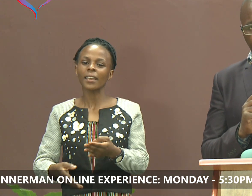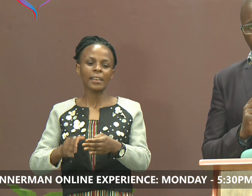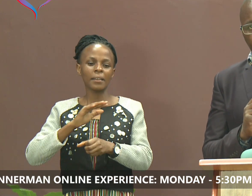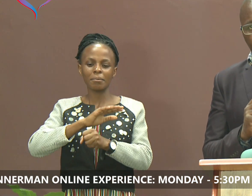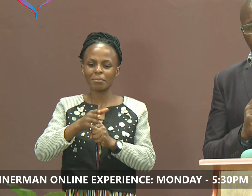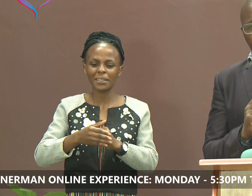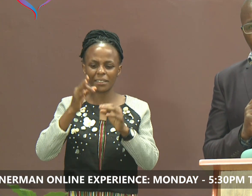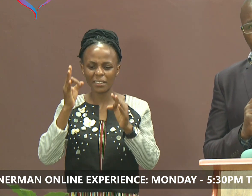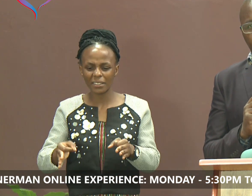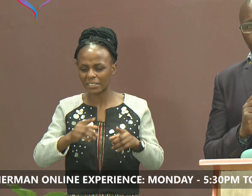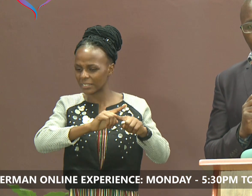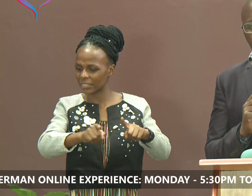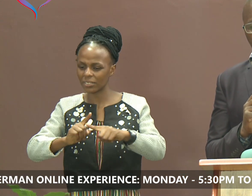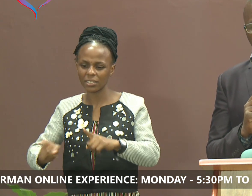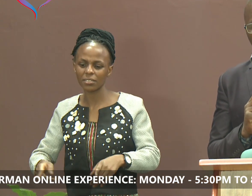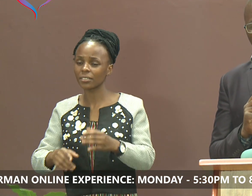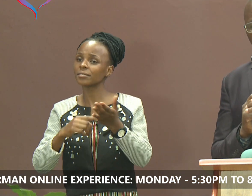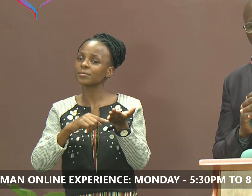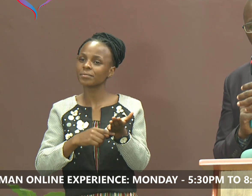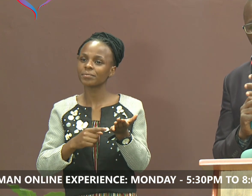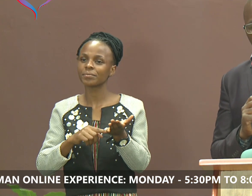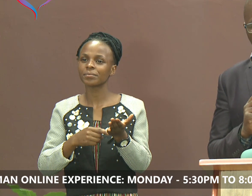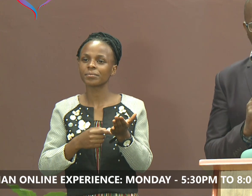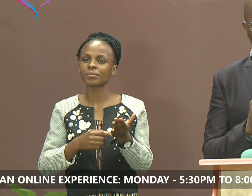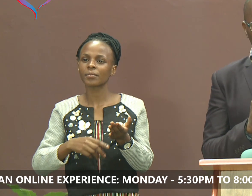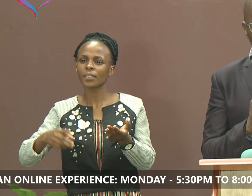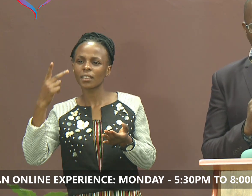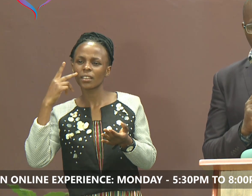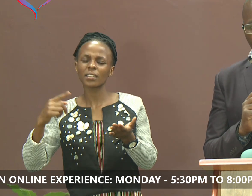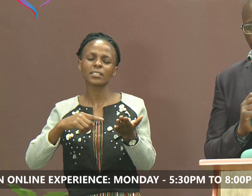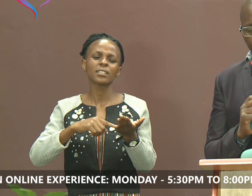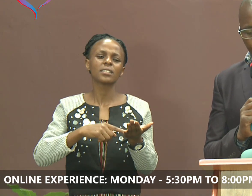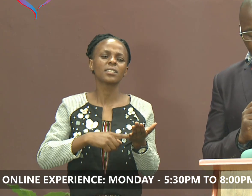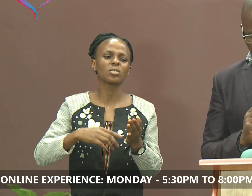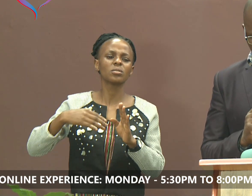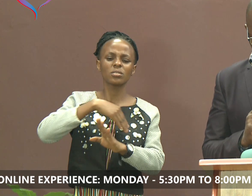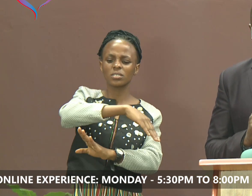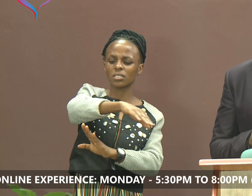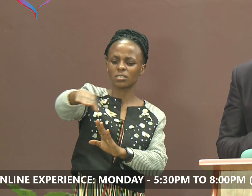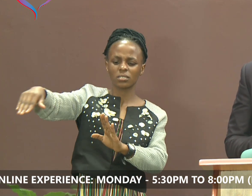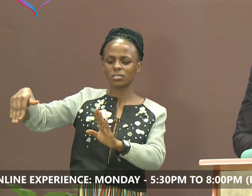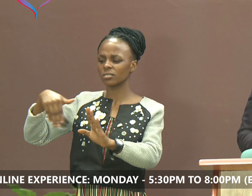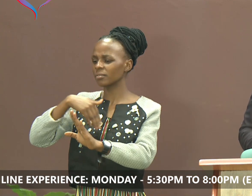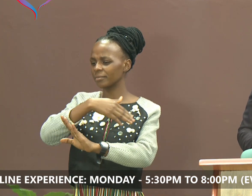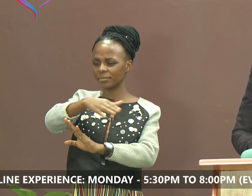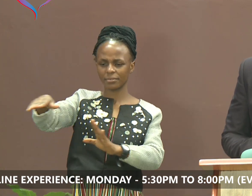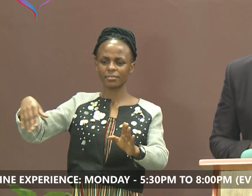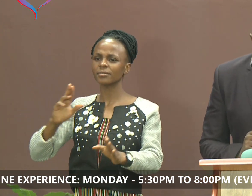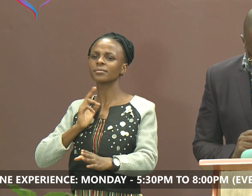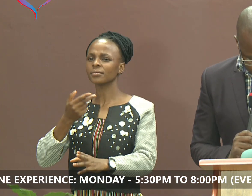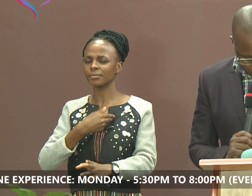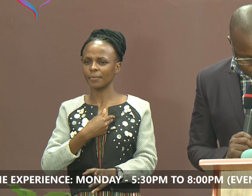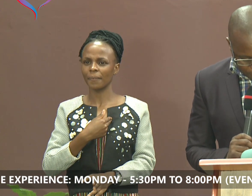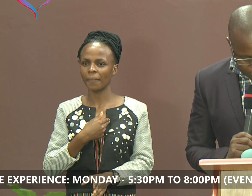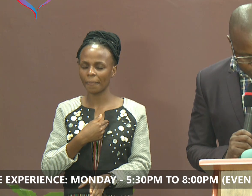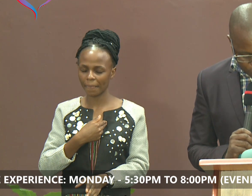technology. Okole ebintu ebyenja ulu na yaba technology. So you find that technology is all around us. So just sang anti technology atwe tolo